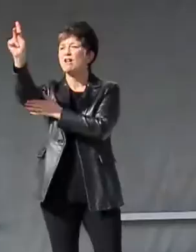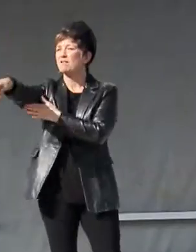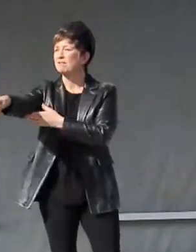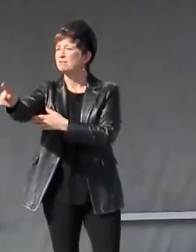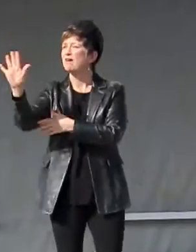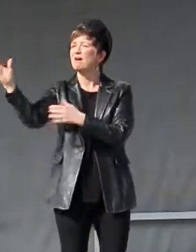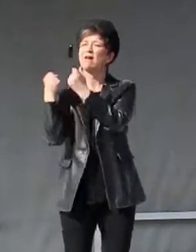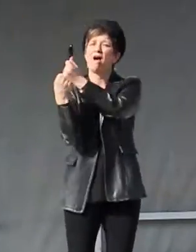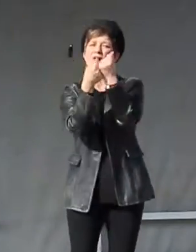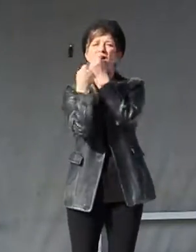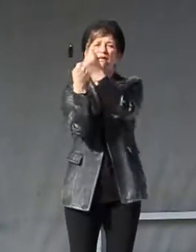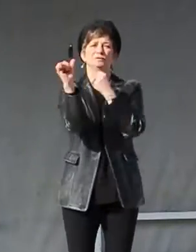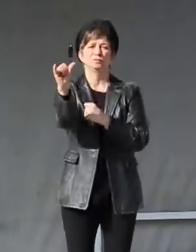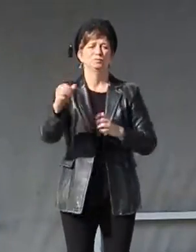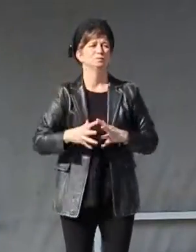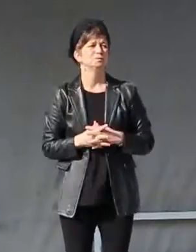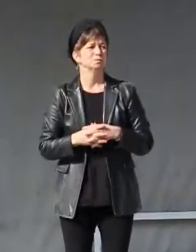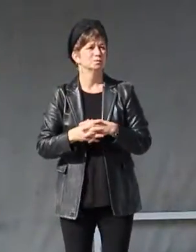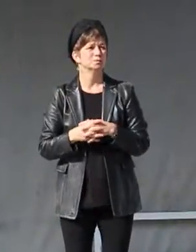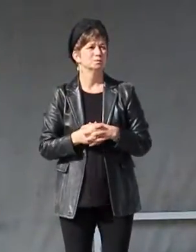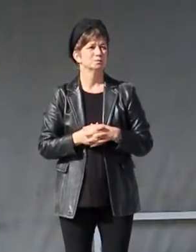their allies.